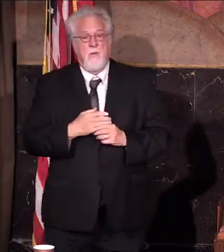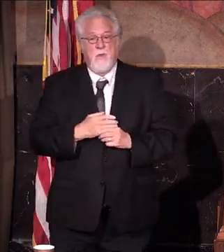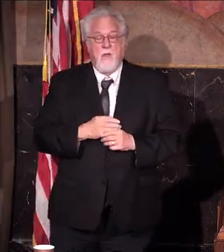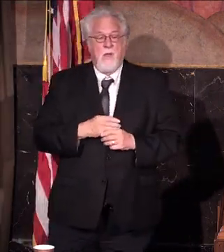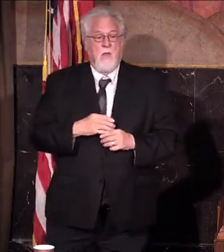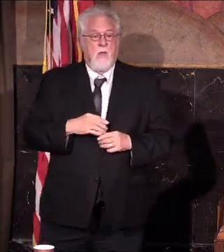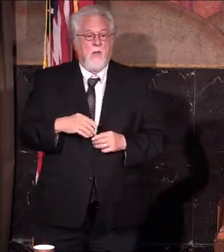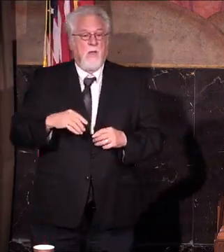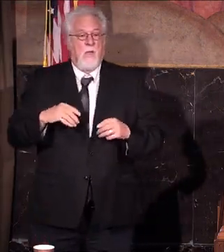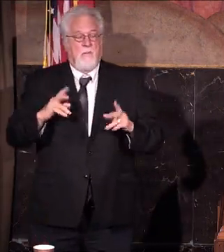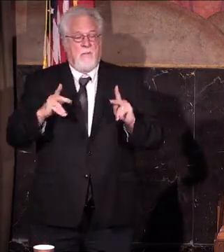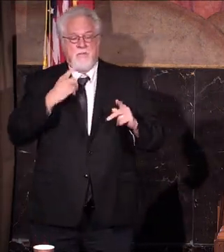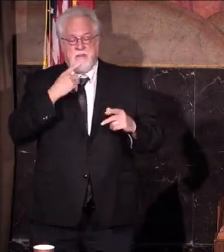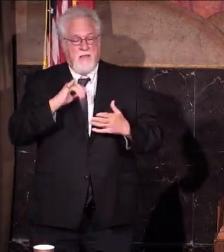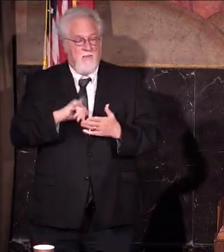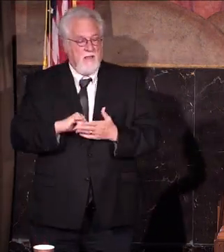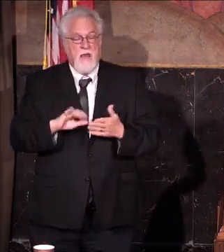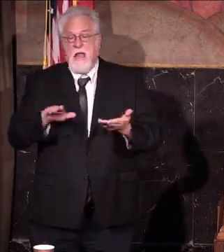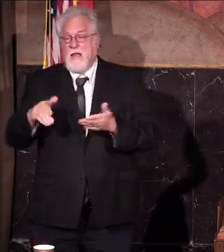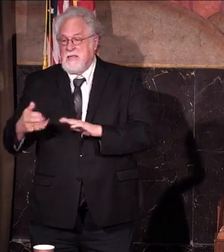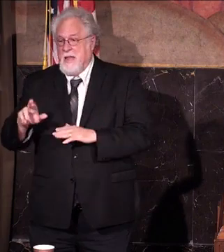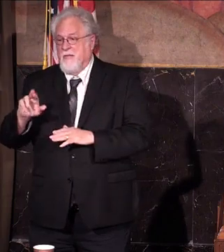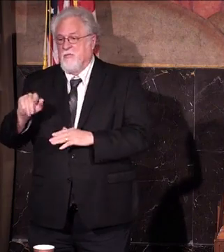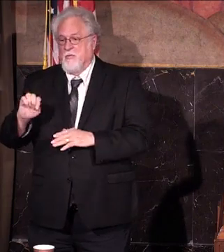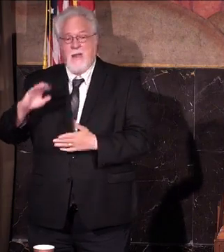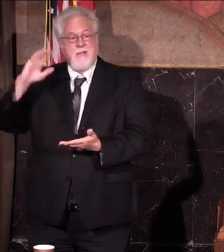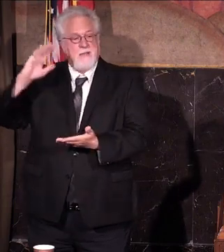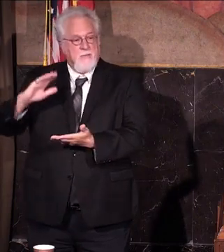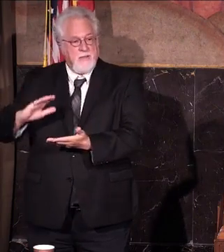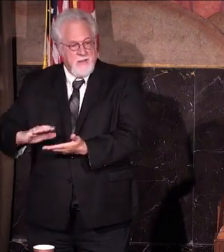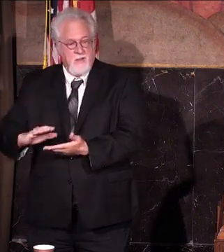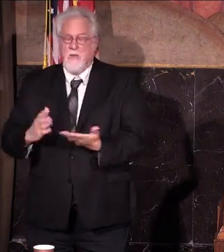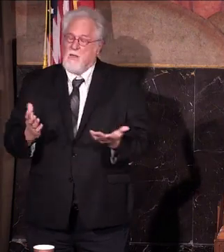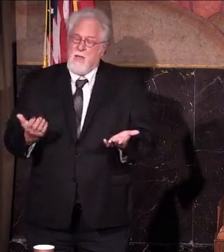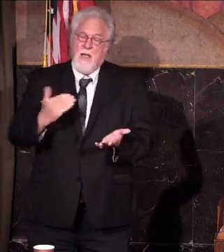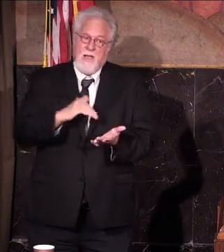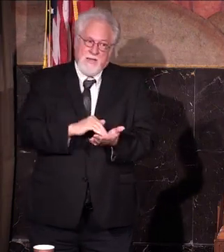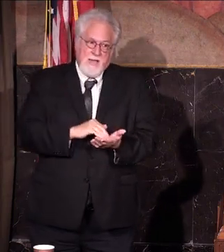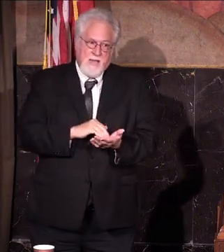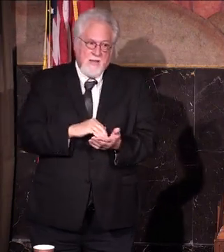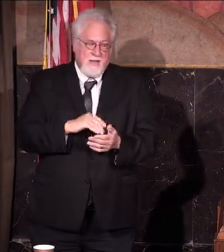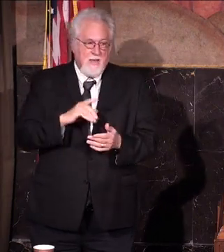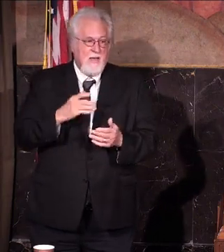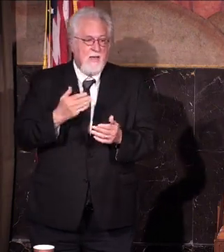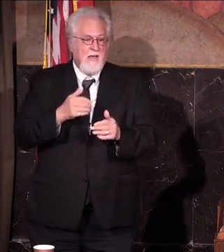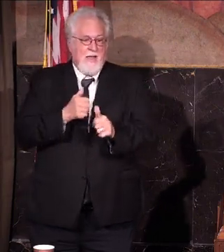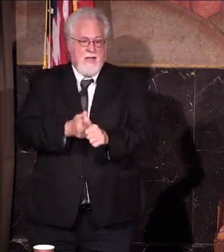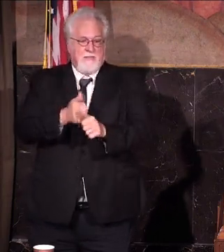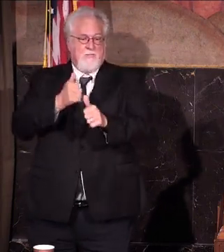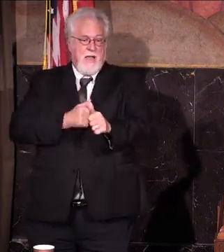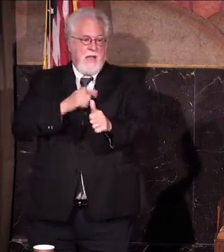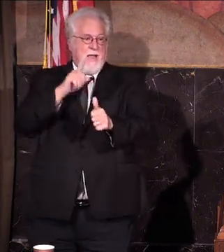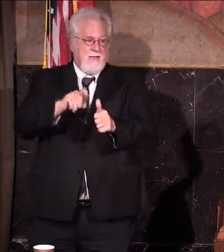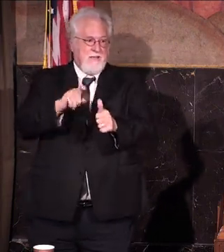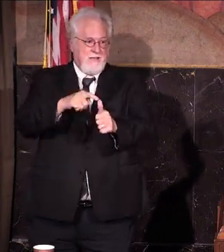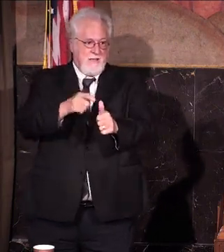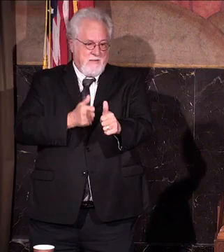People want to say, well, the death rate is coming down. Again, it does lag, as the governor is